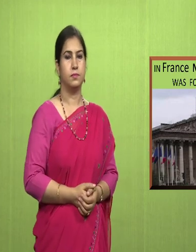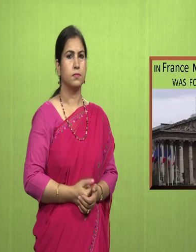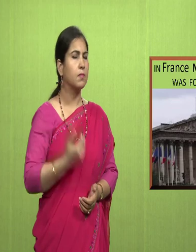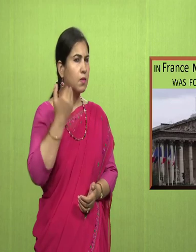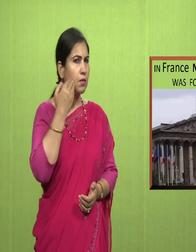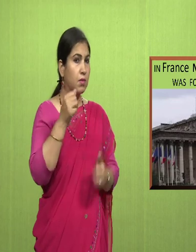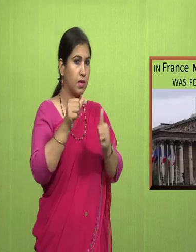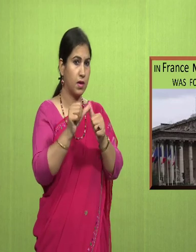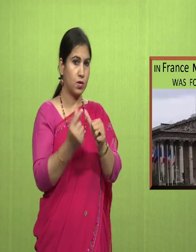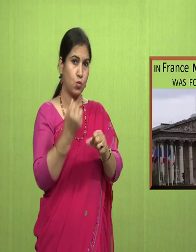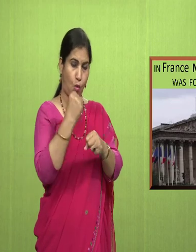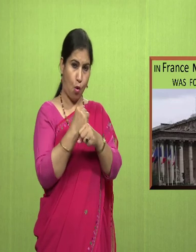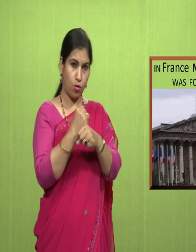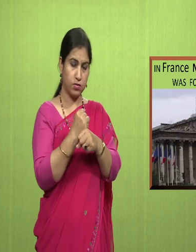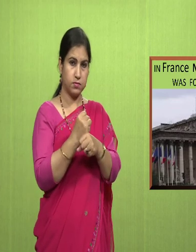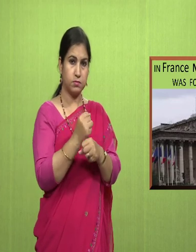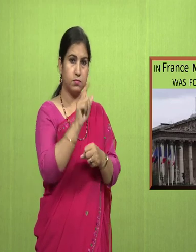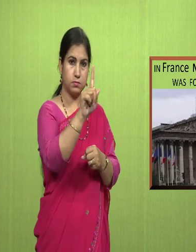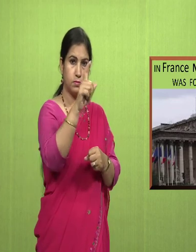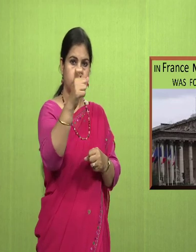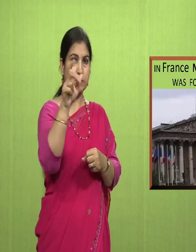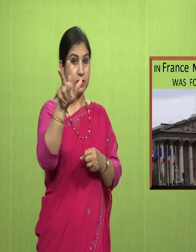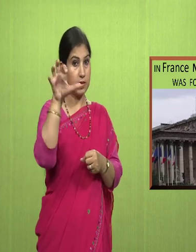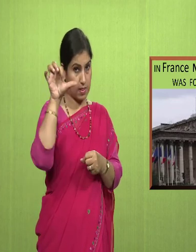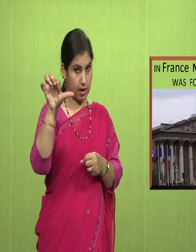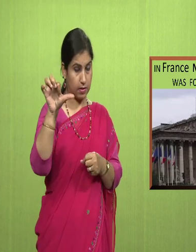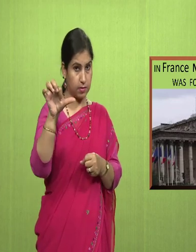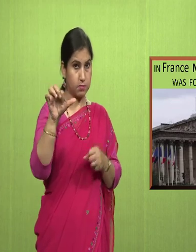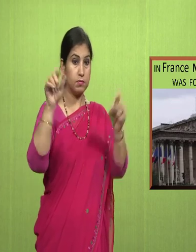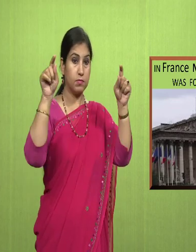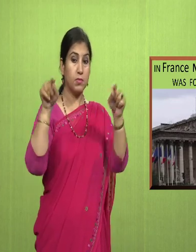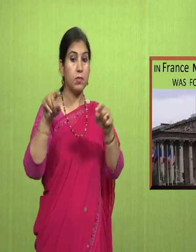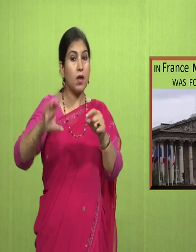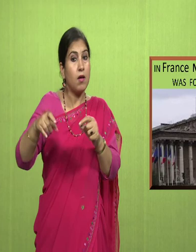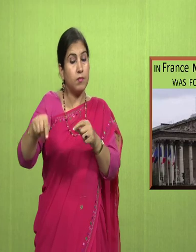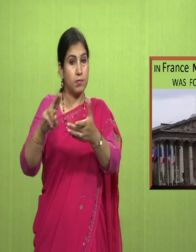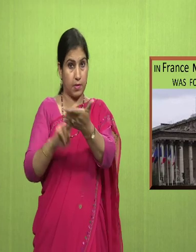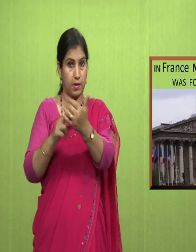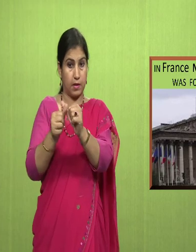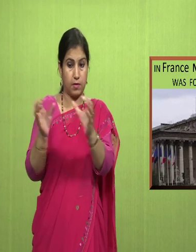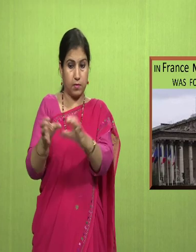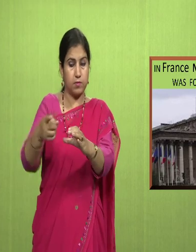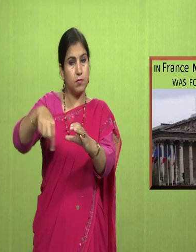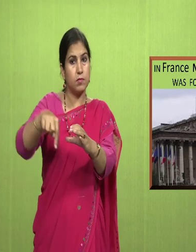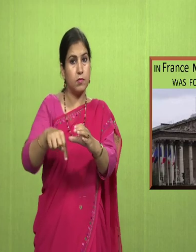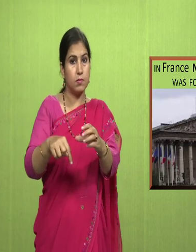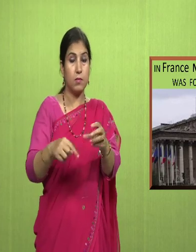in August 1789, the National Assembly ended the special facilities